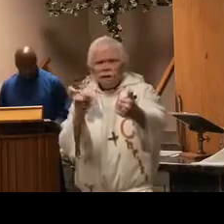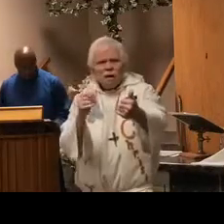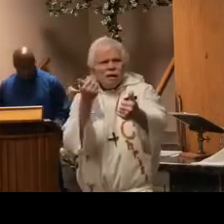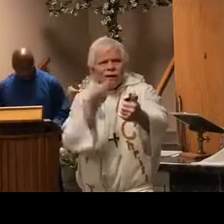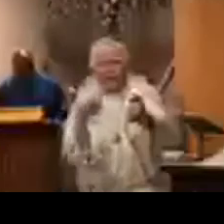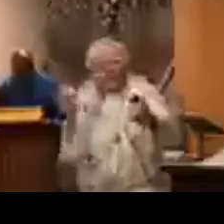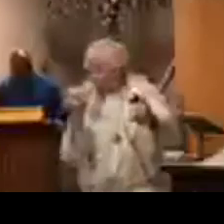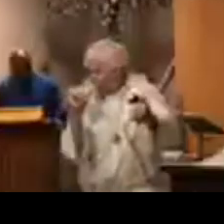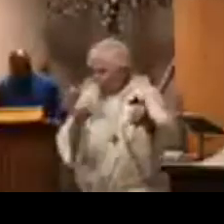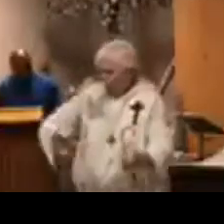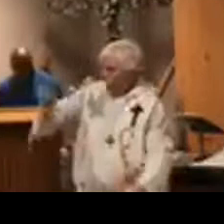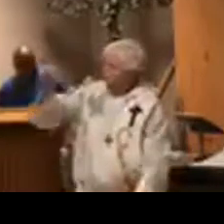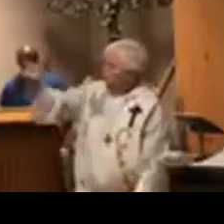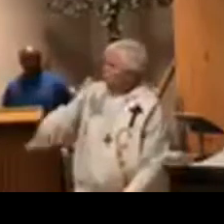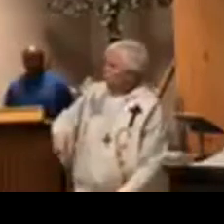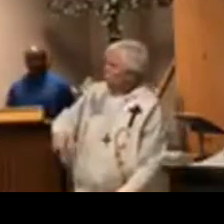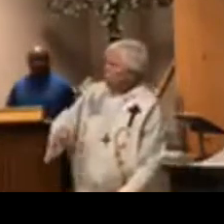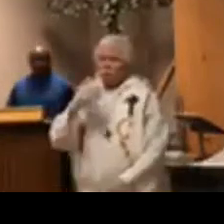Are there any other gods like you?